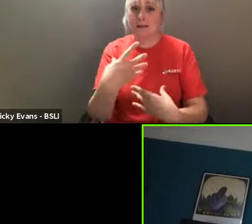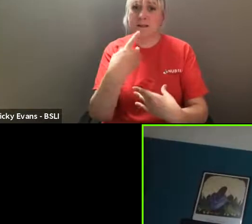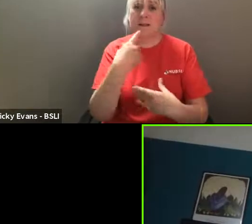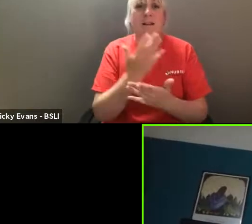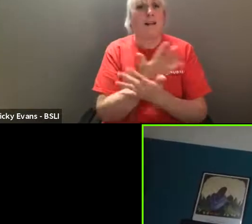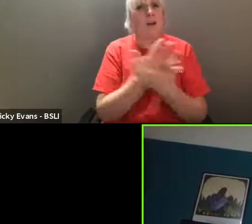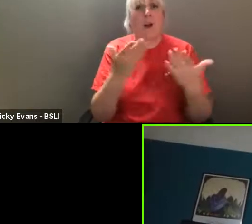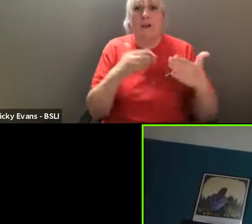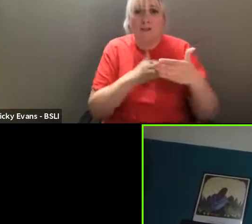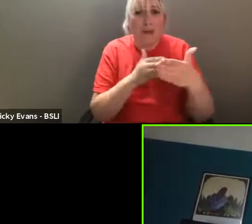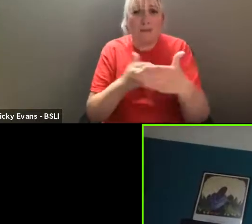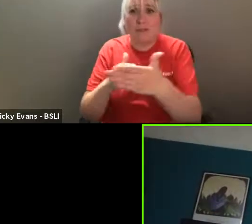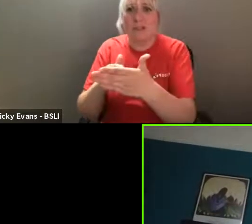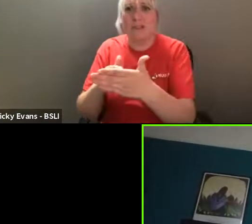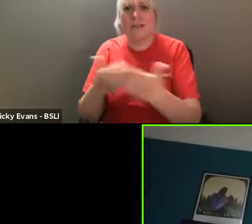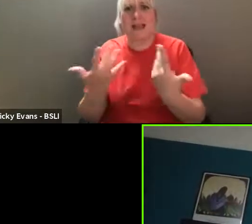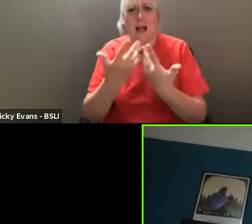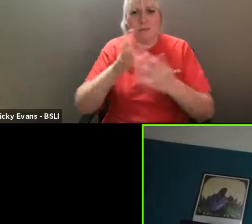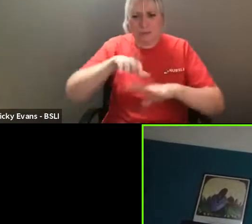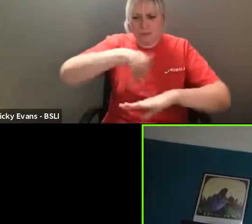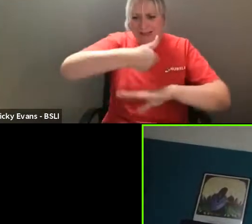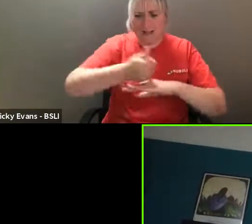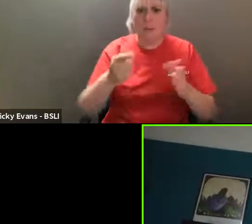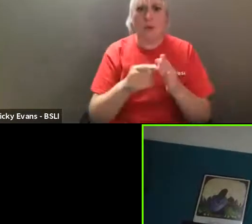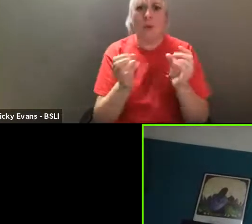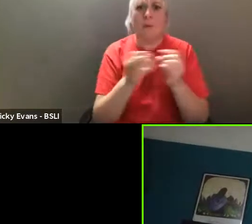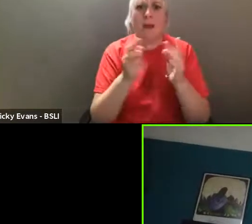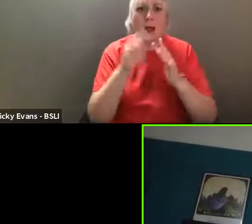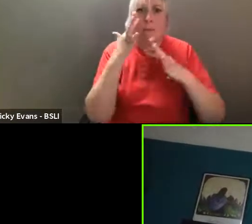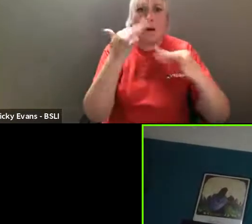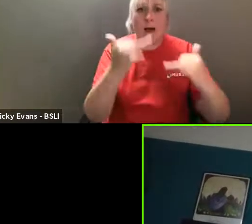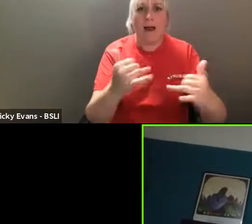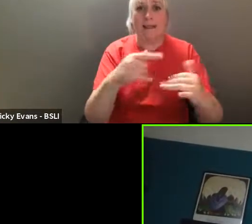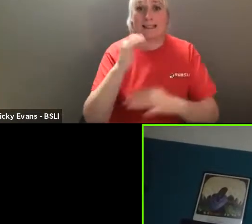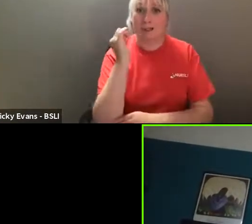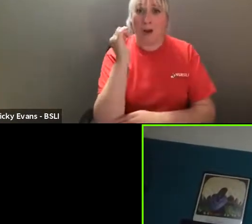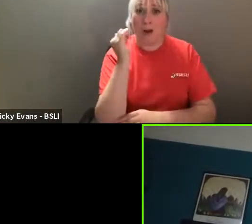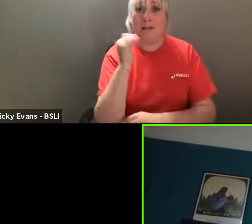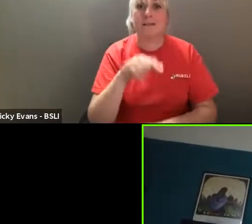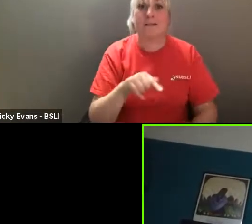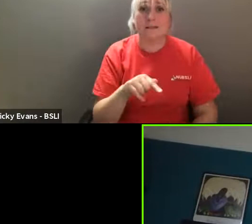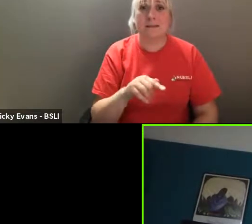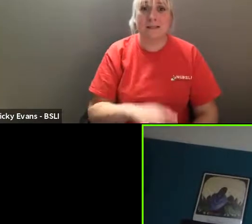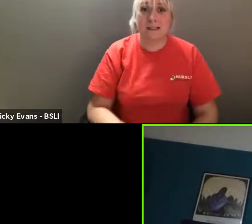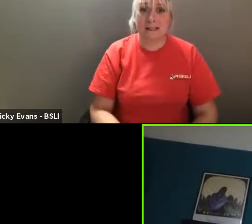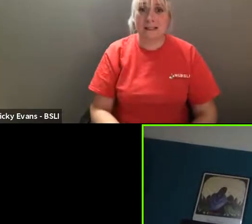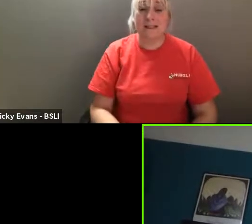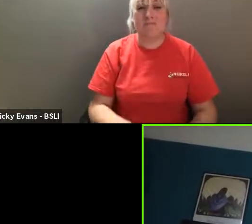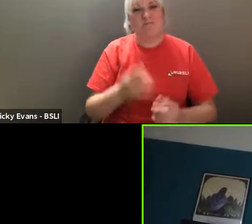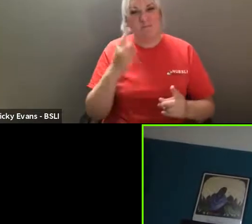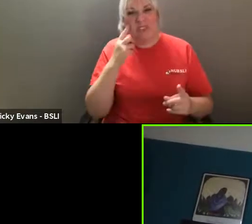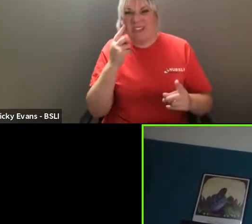to set up a UBI pilot in Scotland, far less actually roll out UBI as